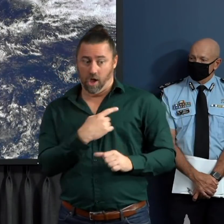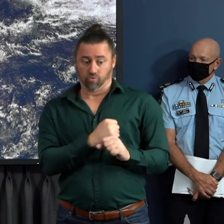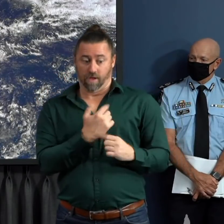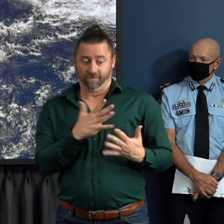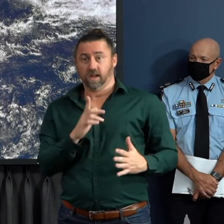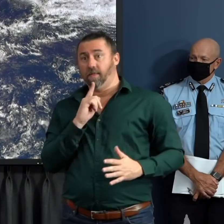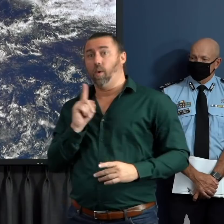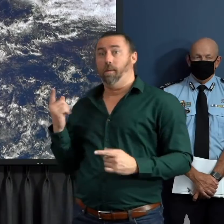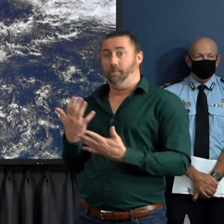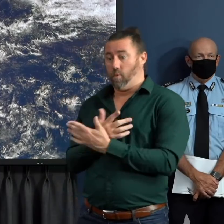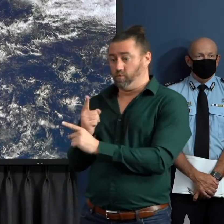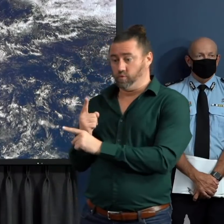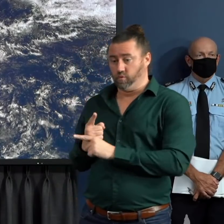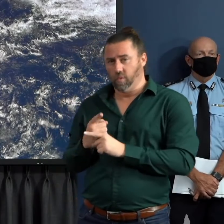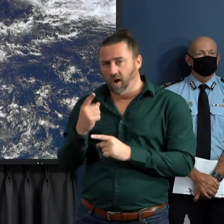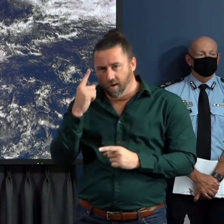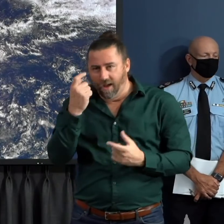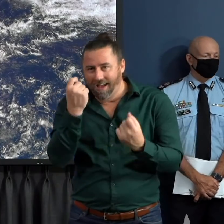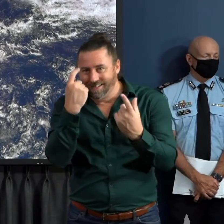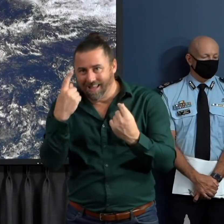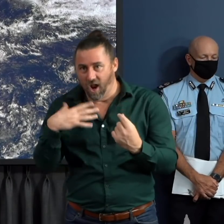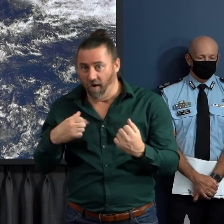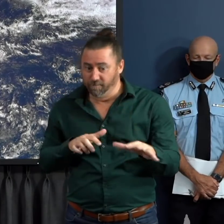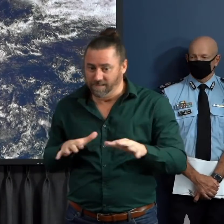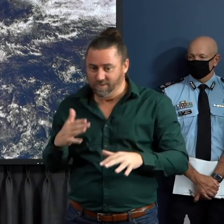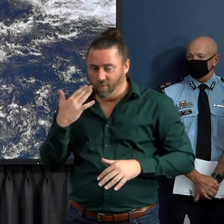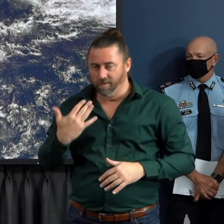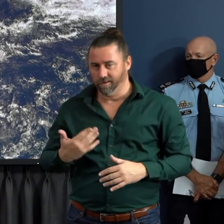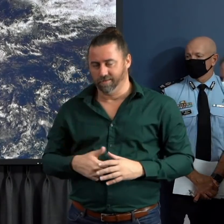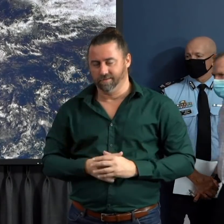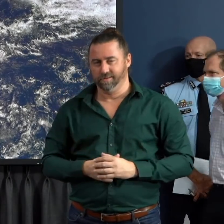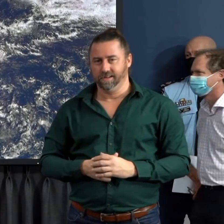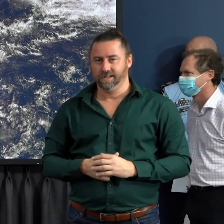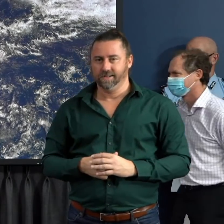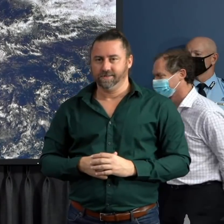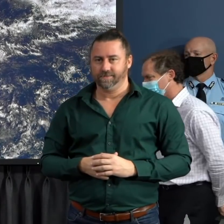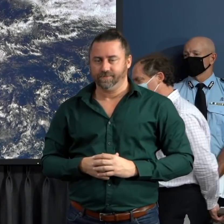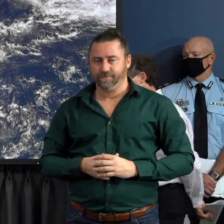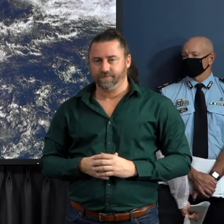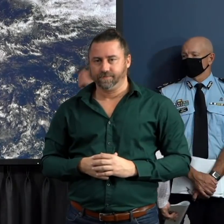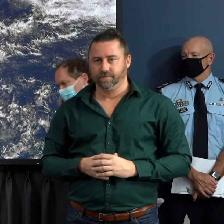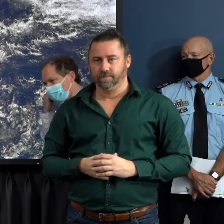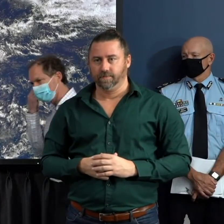get further briefings. I think people can appreciate that. Thank you. Thanks, Graham.